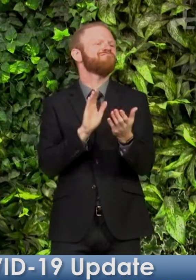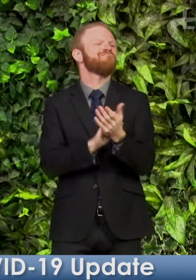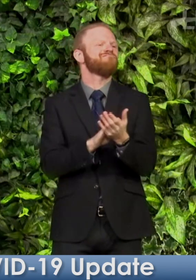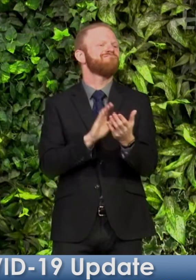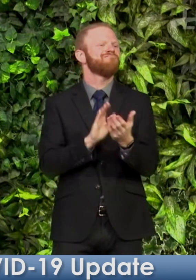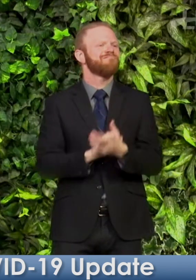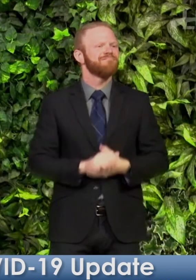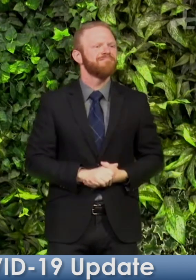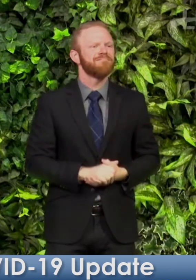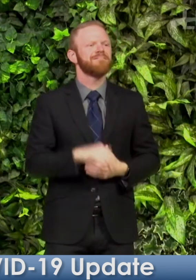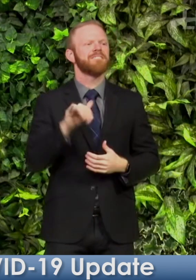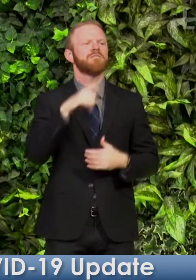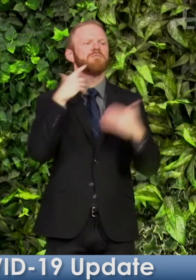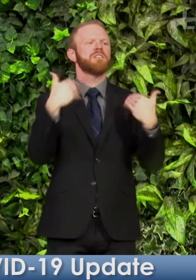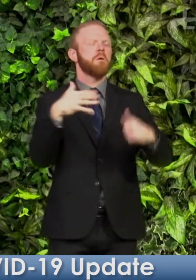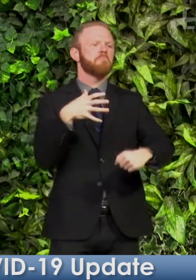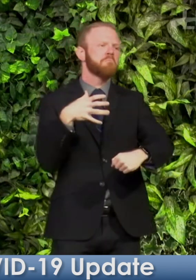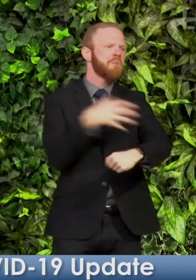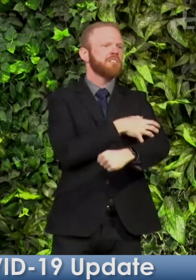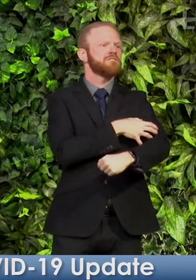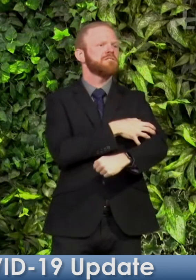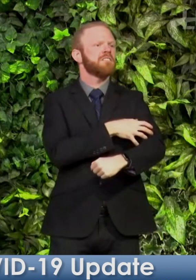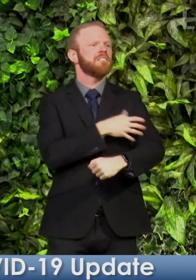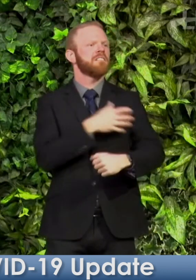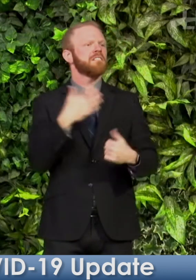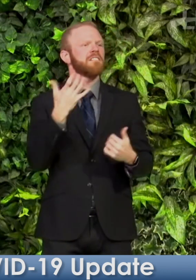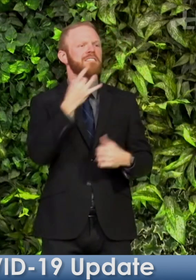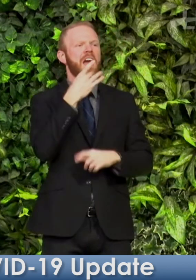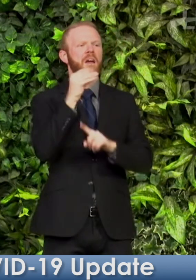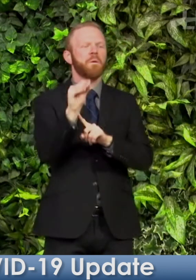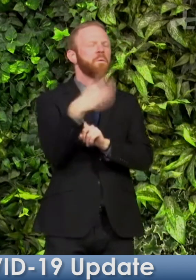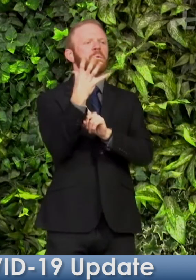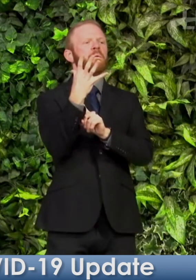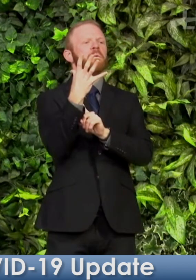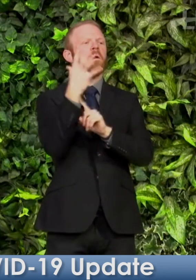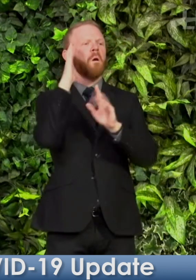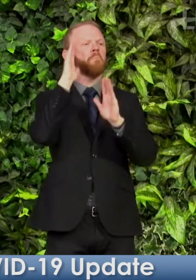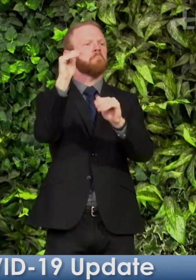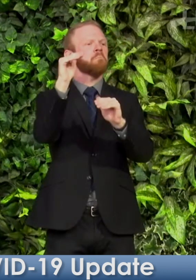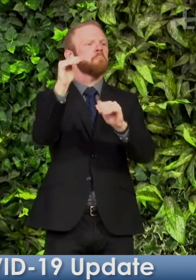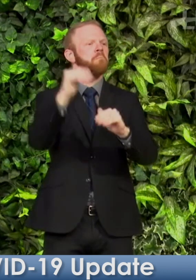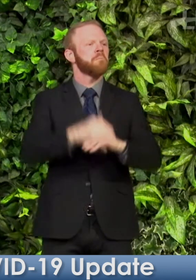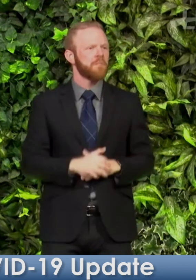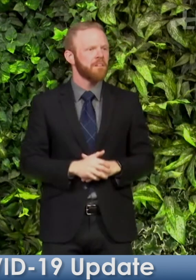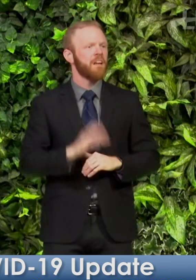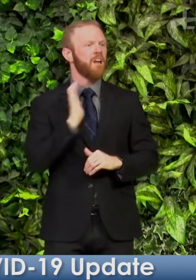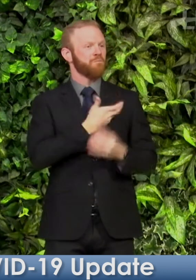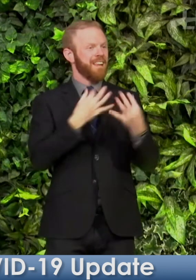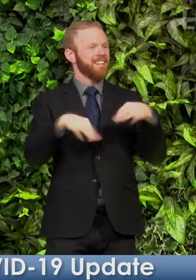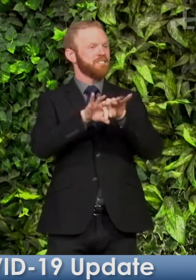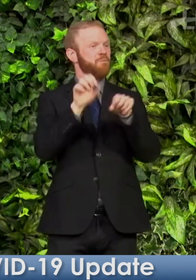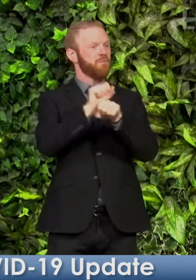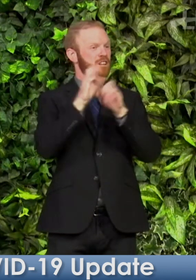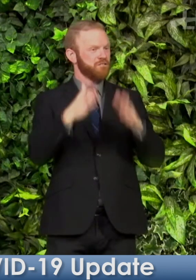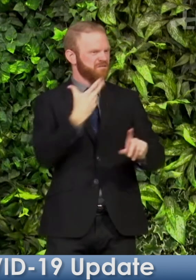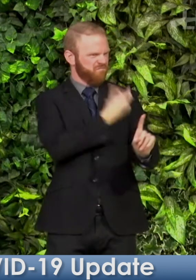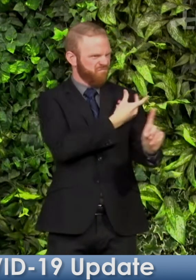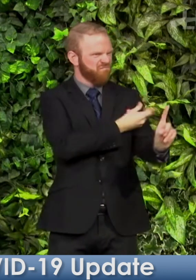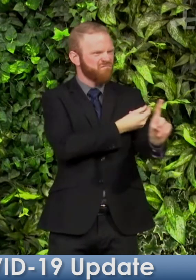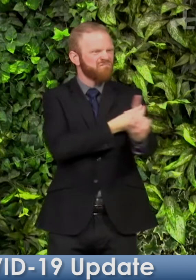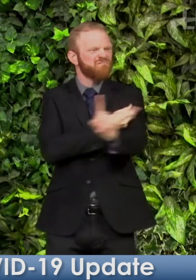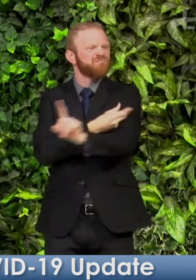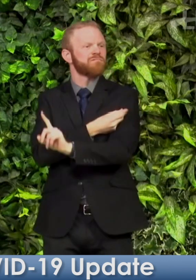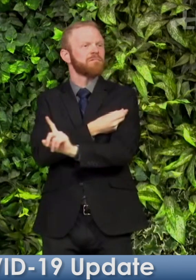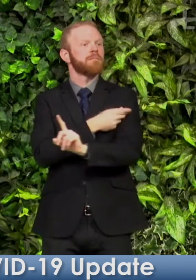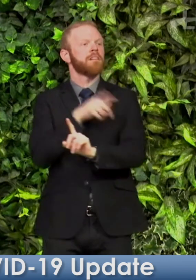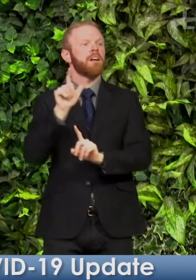beam of light here in Long Beach that we have had so many of our essential workers vaccinated, and that they've done so fast, they've done so